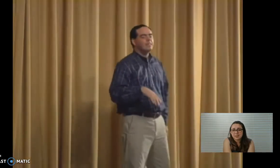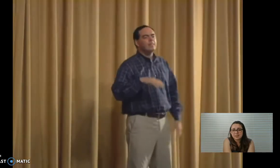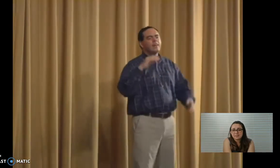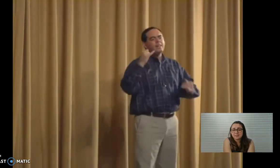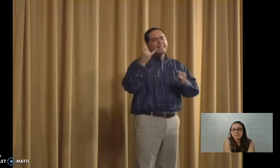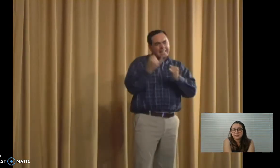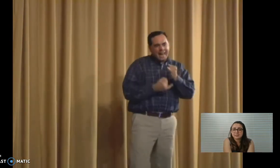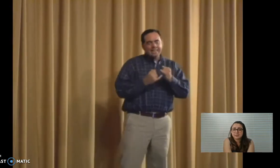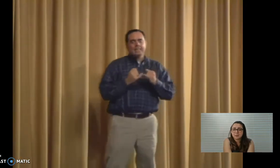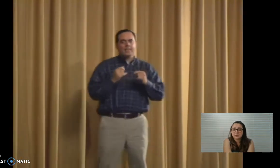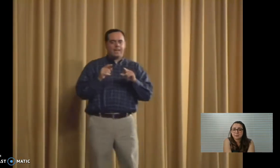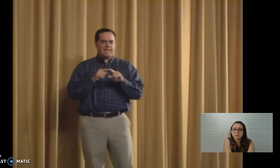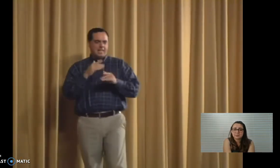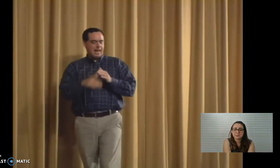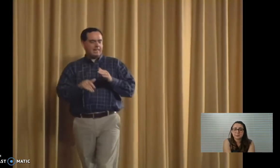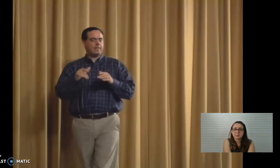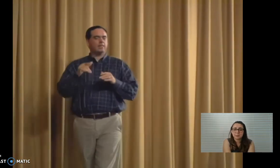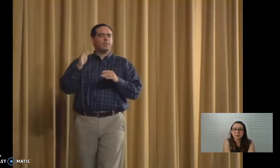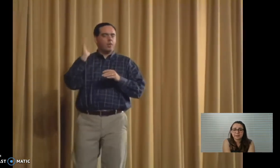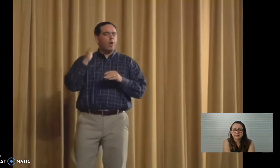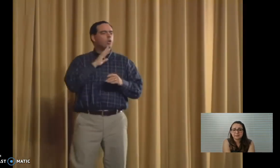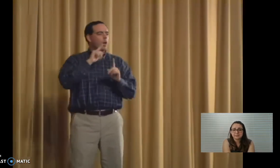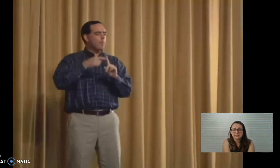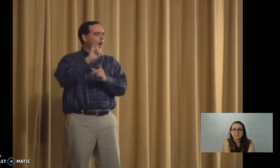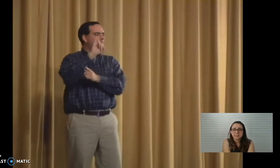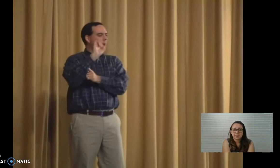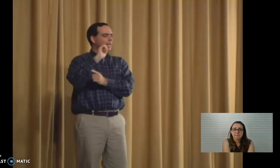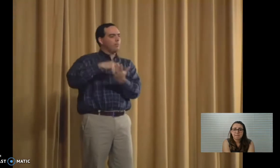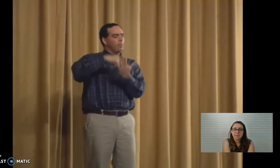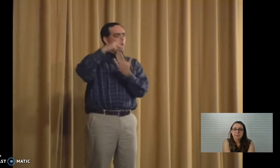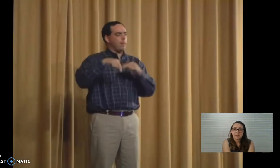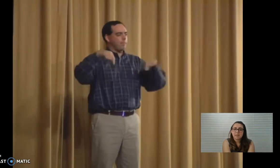test taking skill isn't always what's super important.